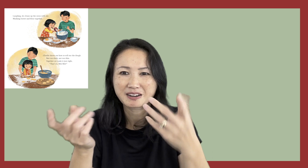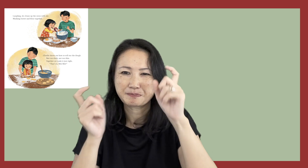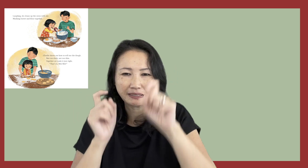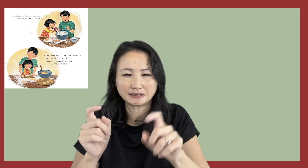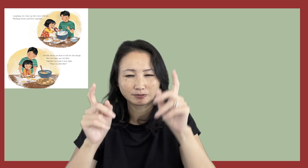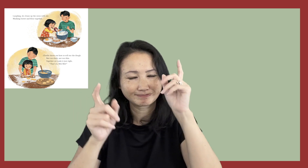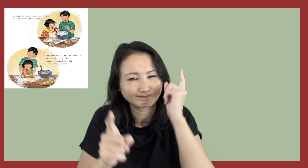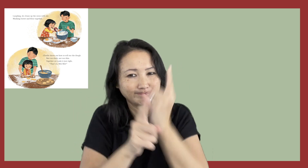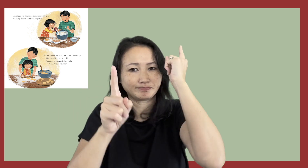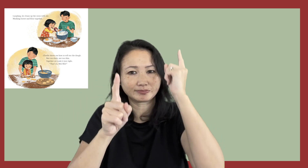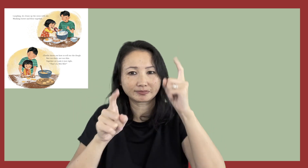just right.